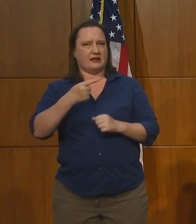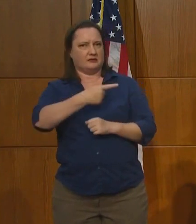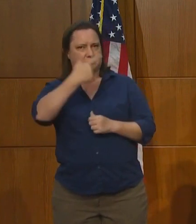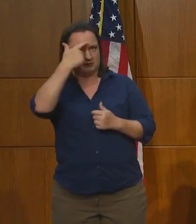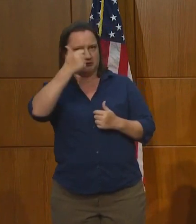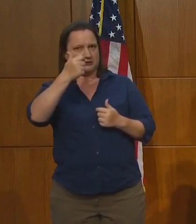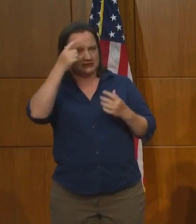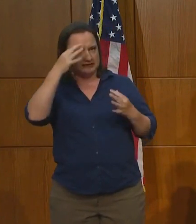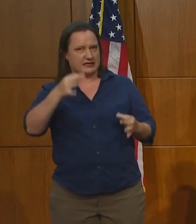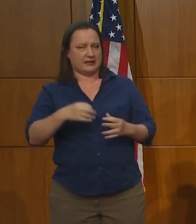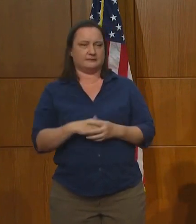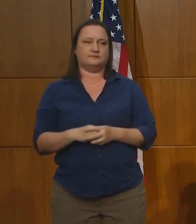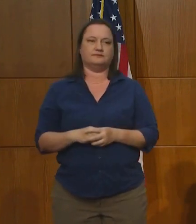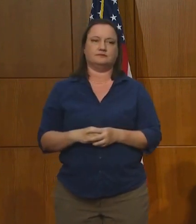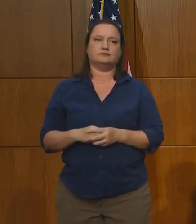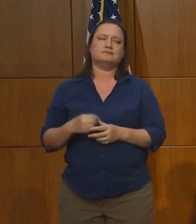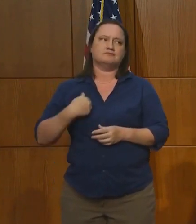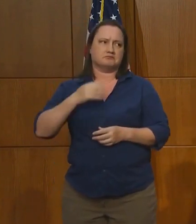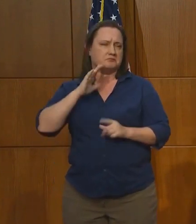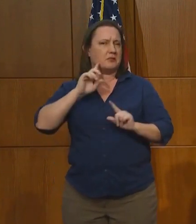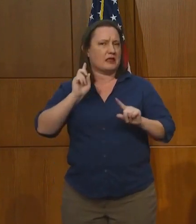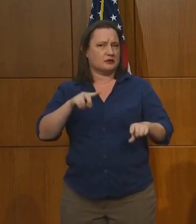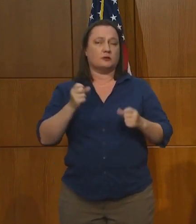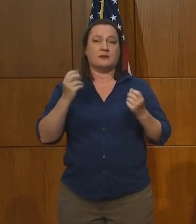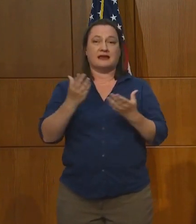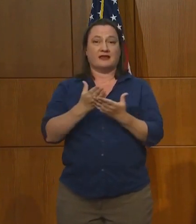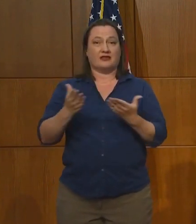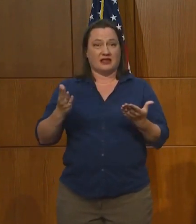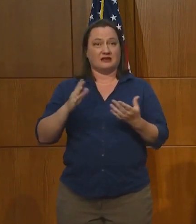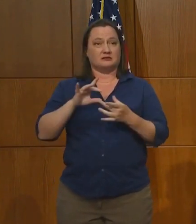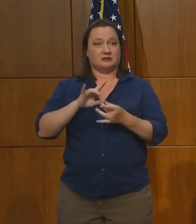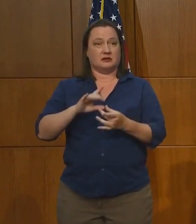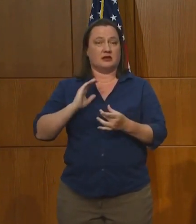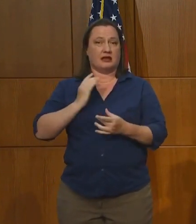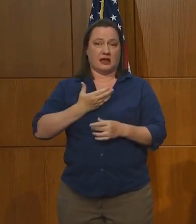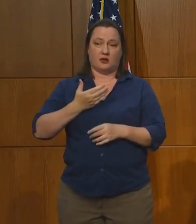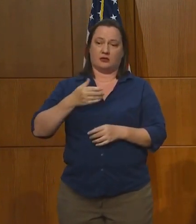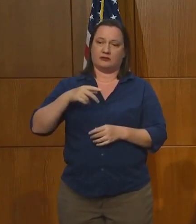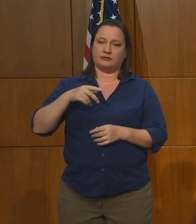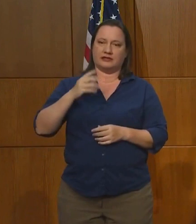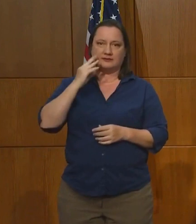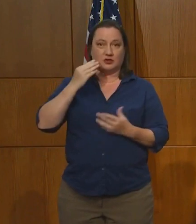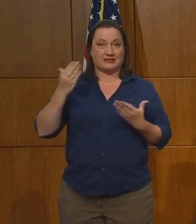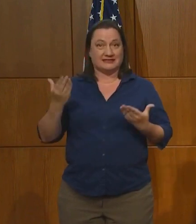pandemic that probably need clarification, and that's what we'll address.